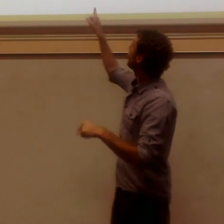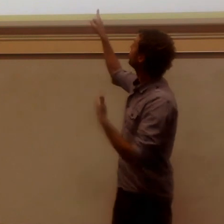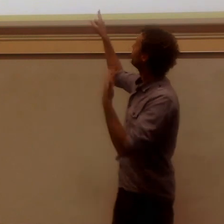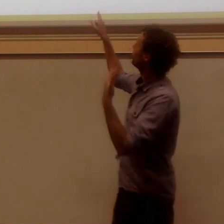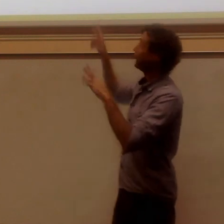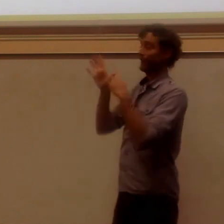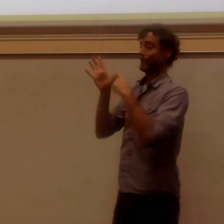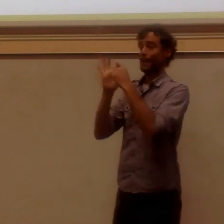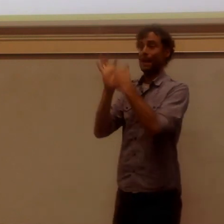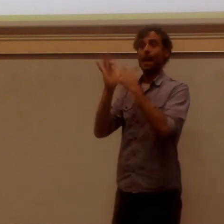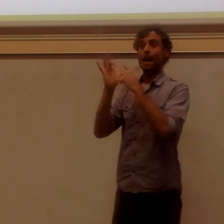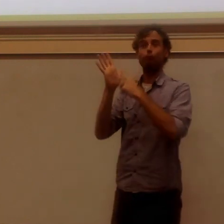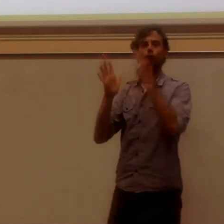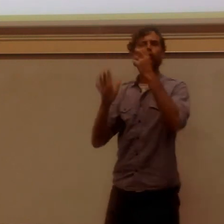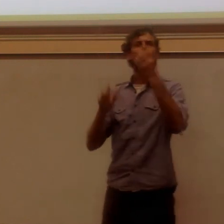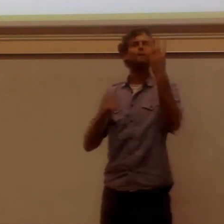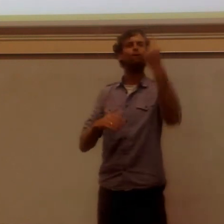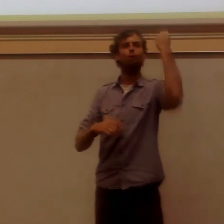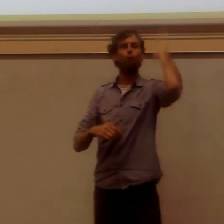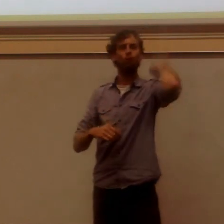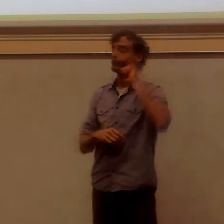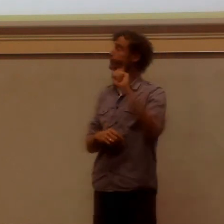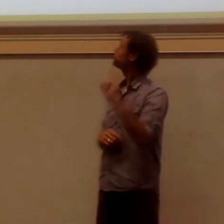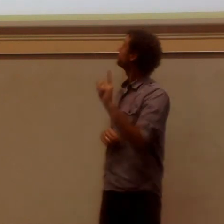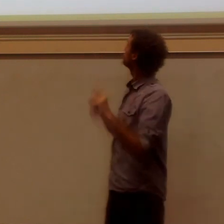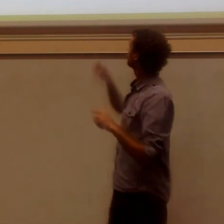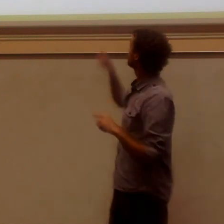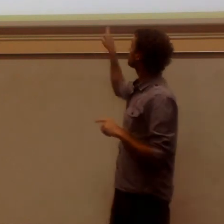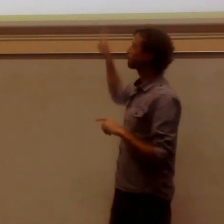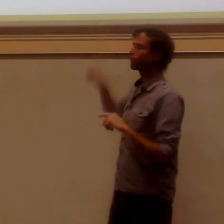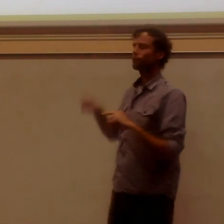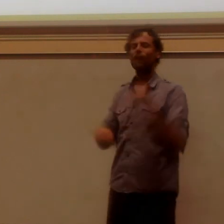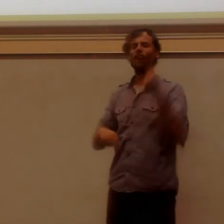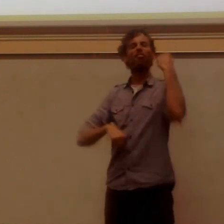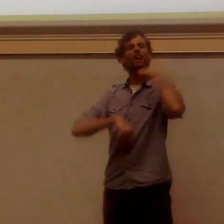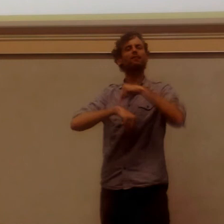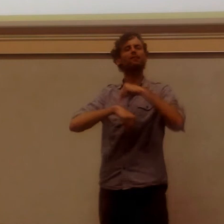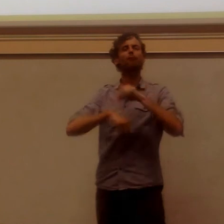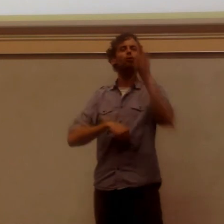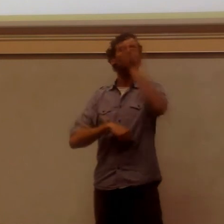Then the next part of the project was to actually trial the service itself. So this was back in April 2014.